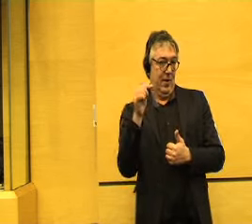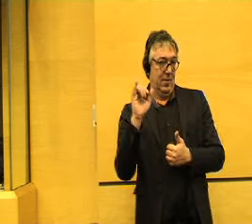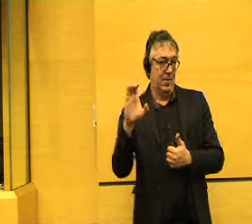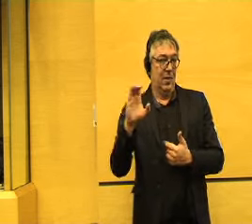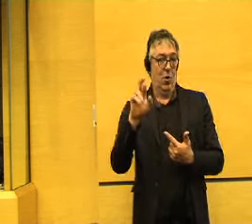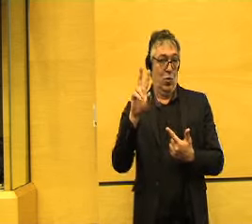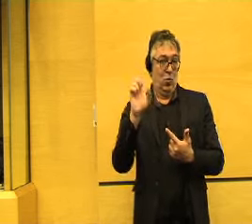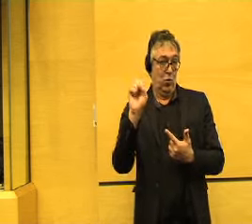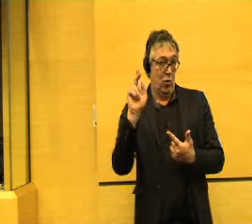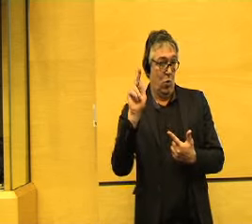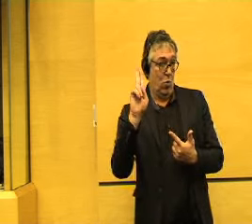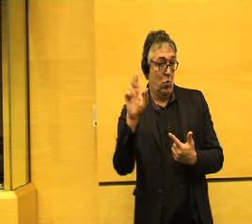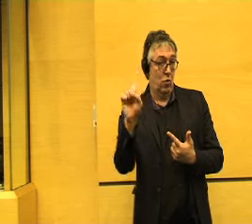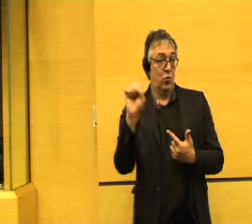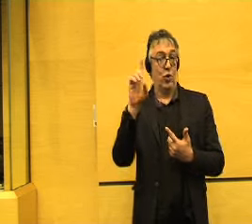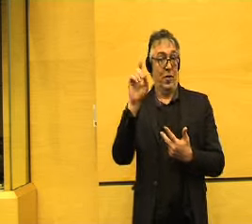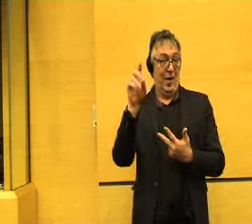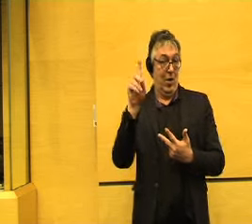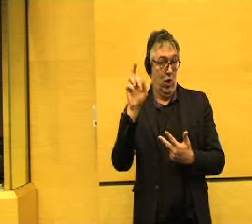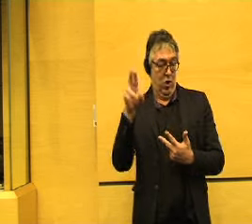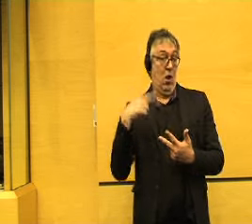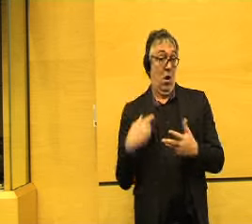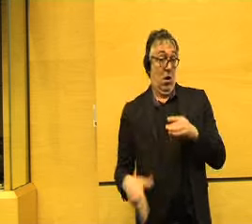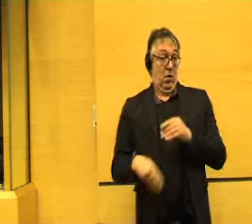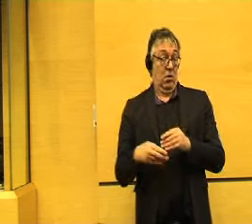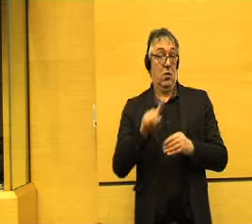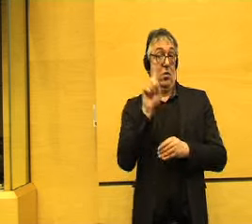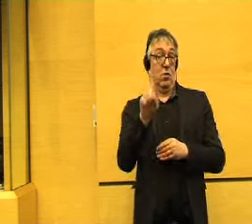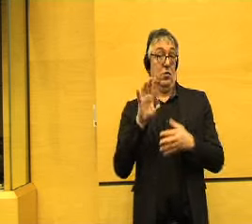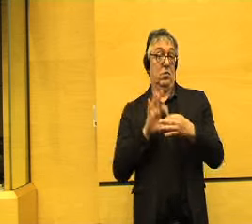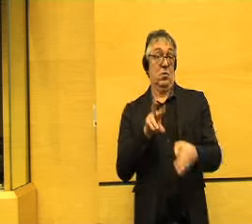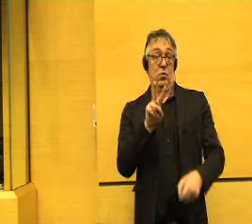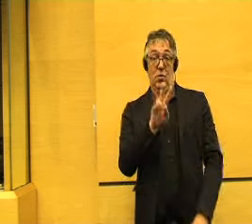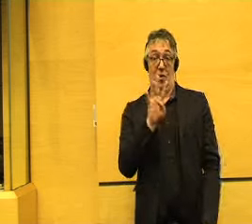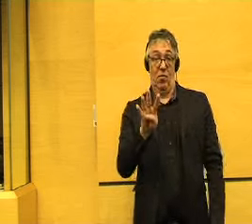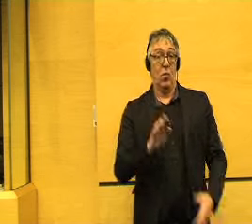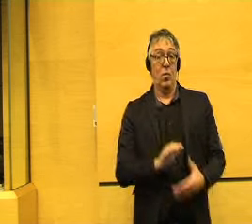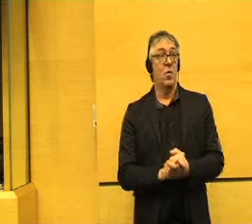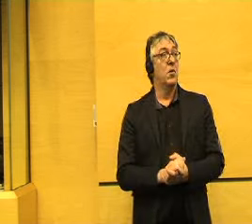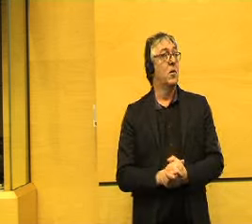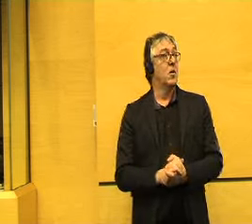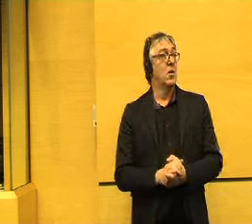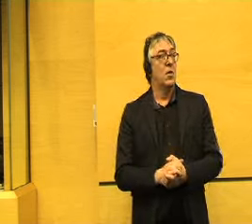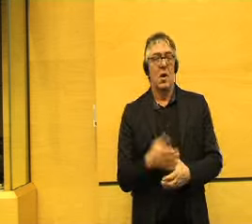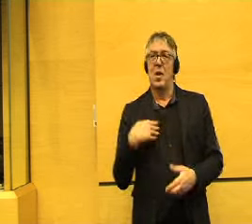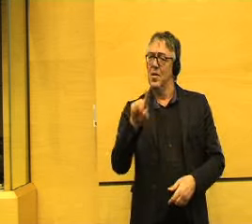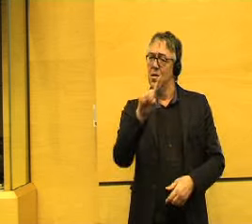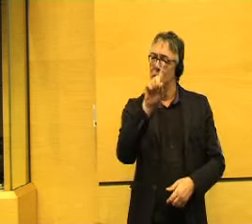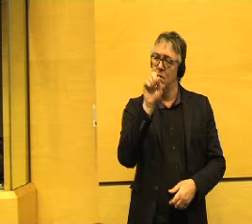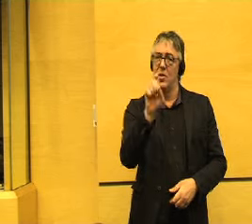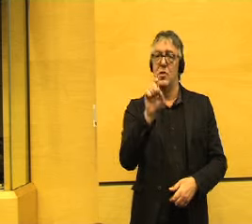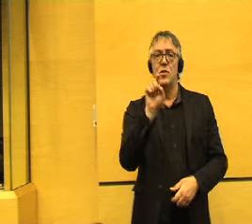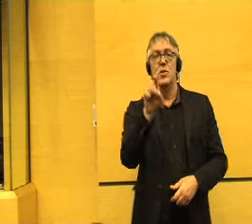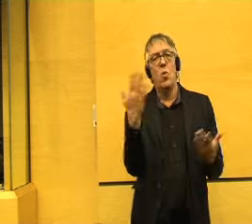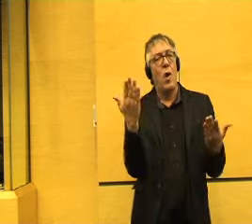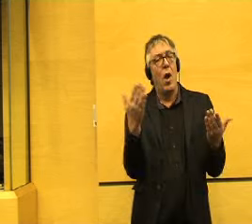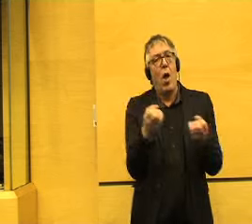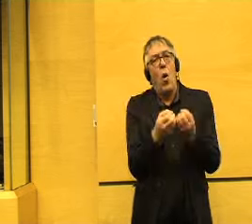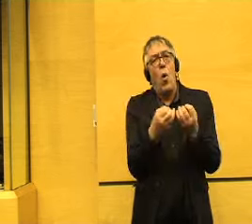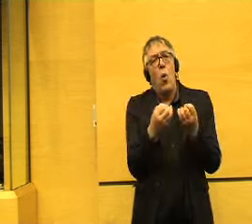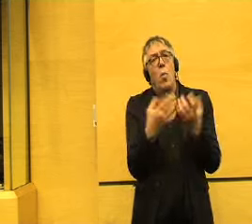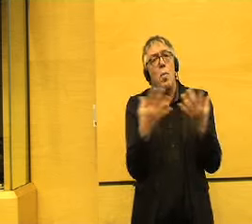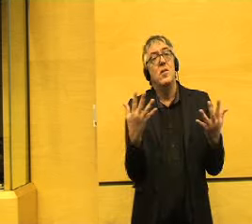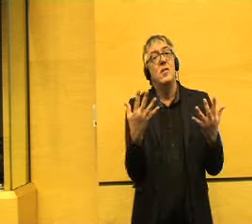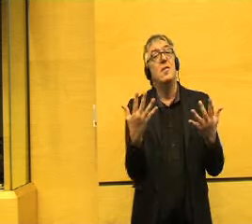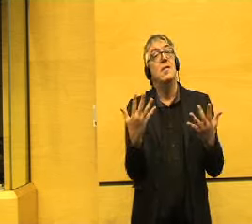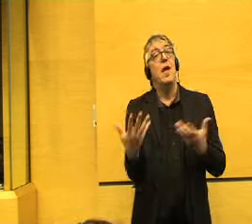I'm wondering there are relevant data in terms of inclusive education with special regard to bilingual education